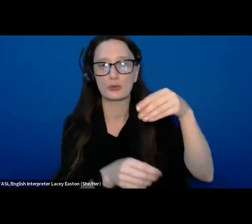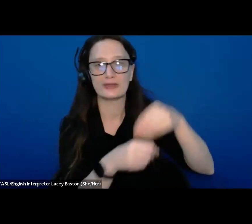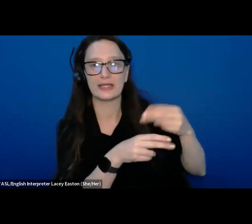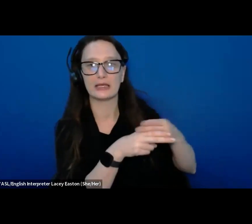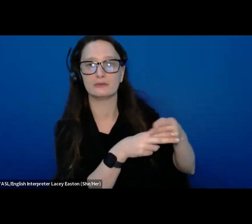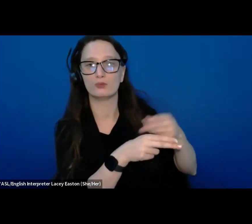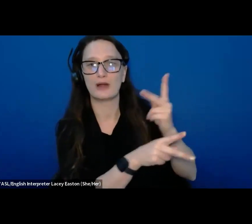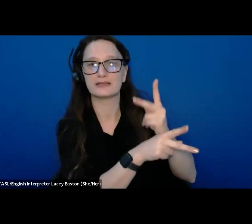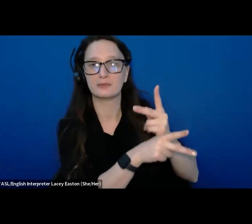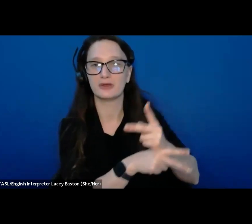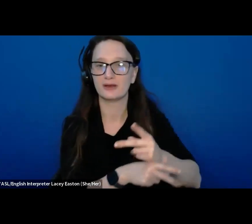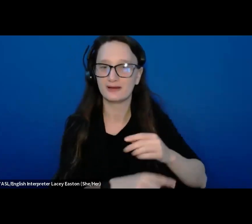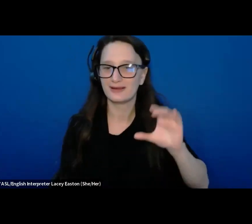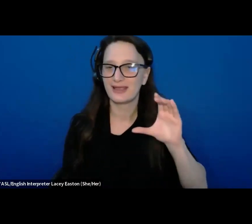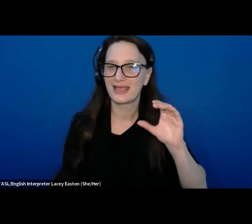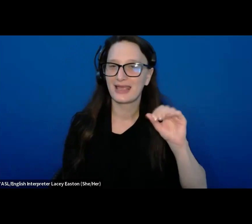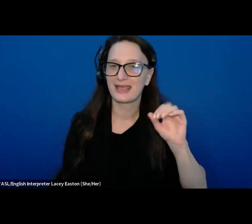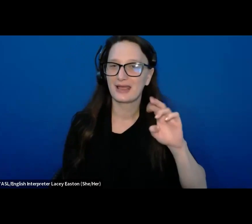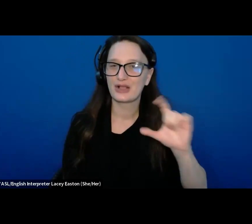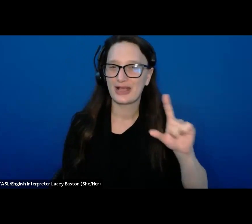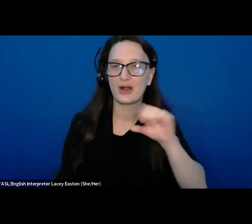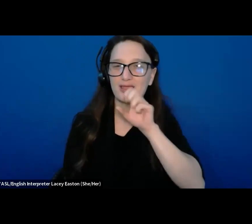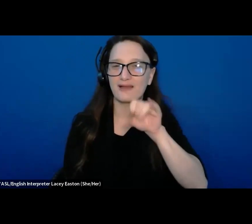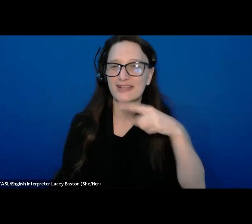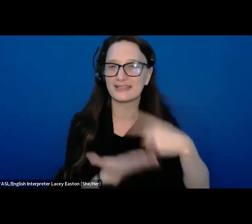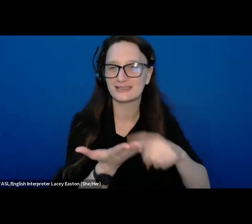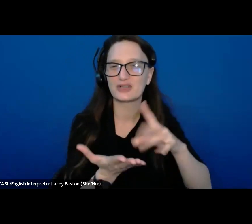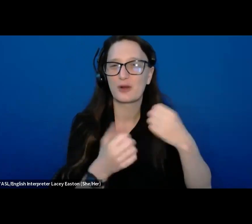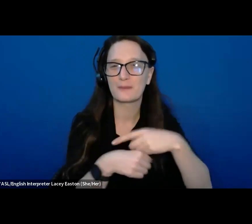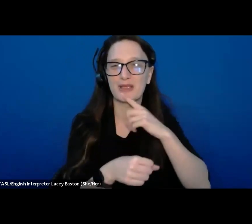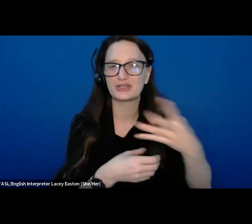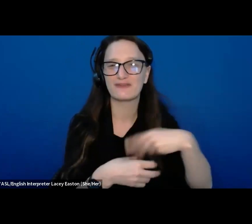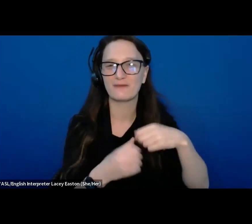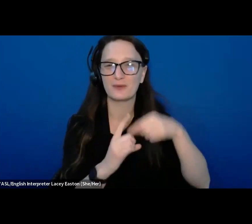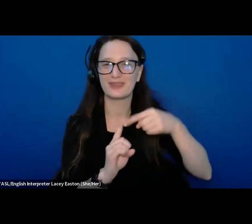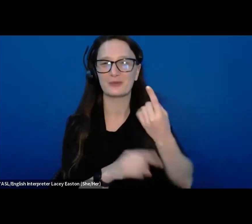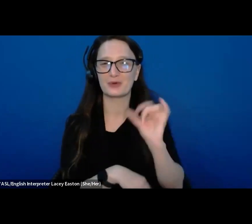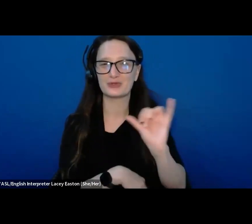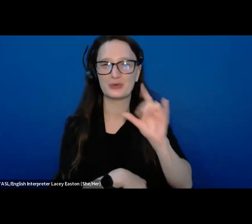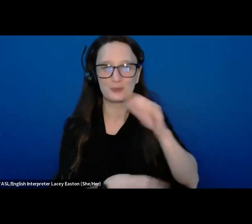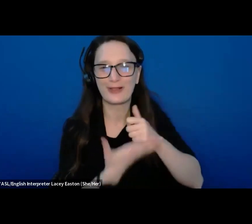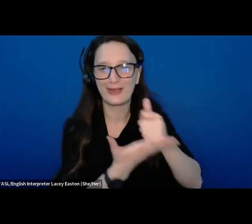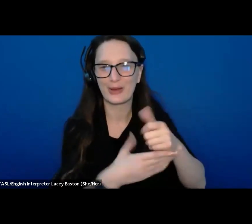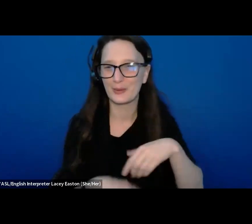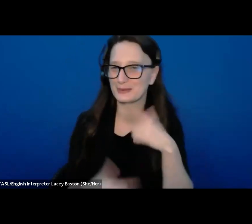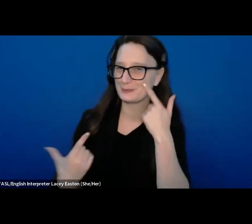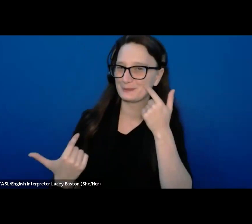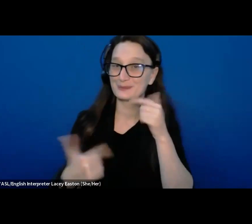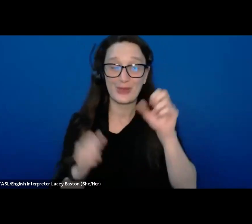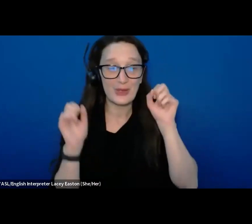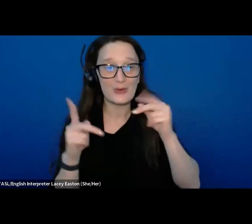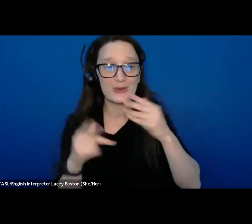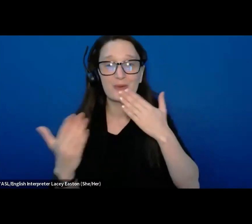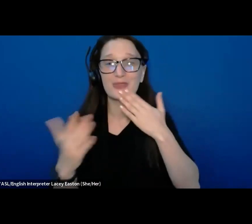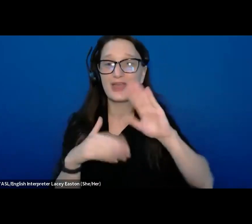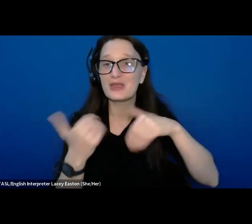this discussion, so we gotta have Carol. We gotta make sure that she's part of this one too. Carol Wilhelm. So, alrighty. Well, thank you all very much. I hope everyone has